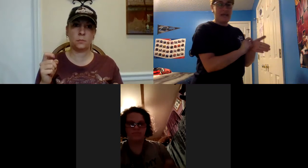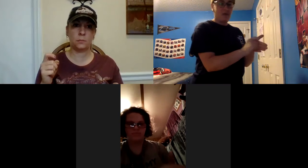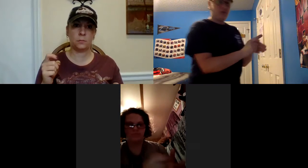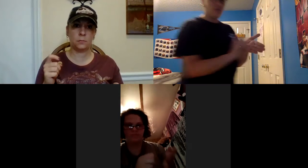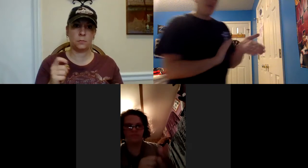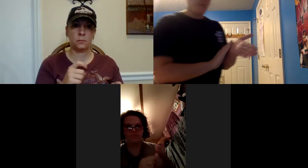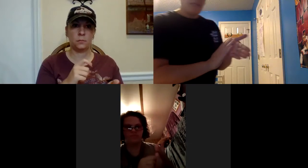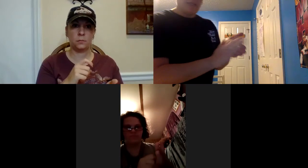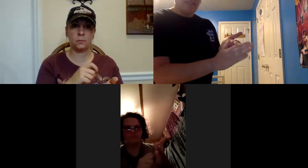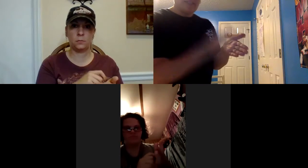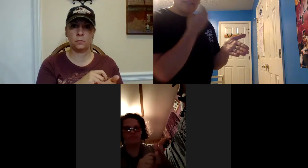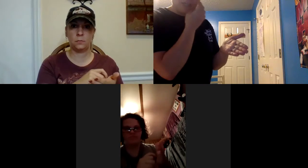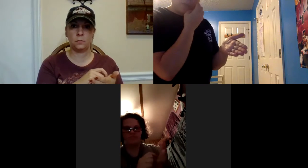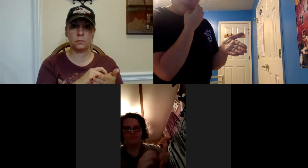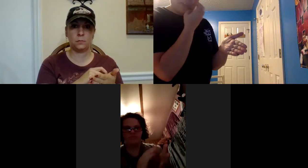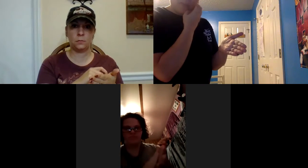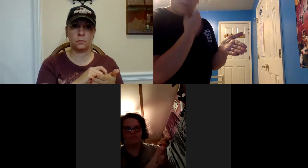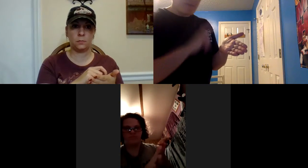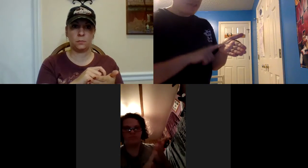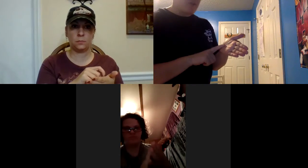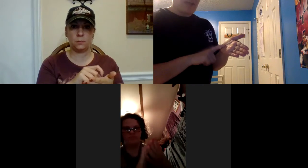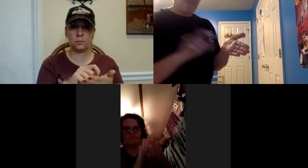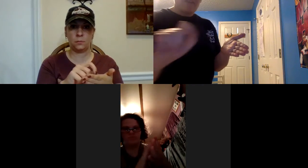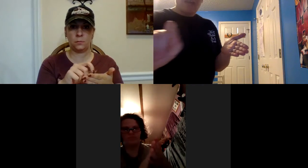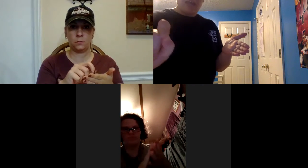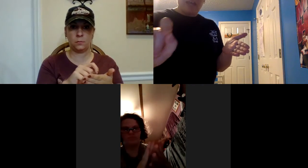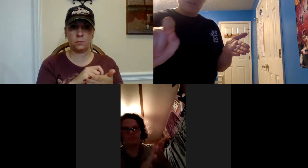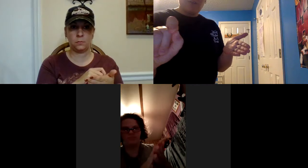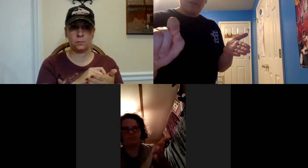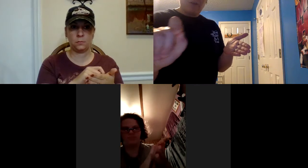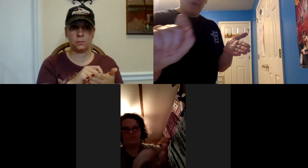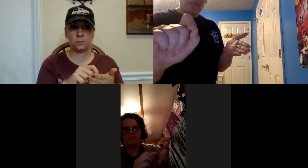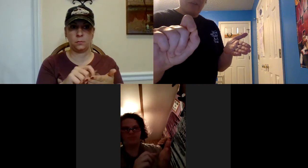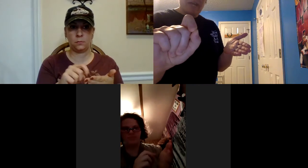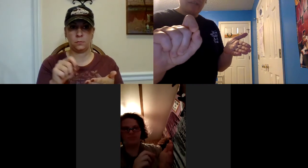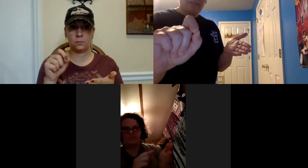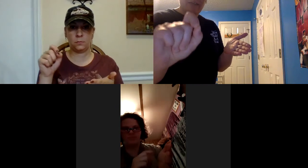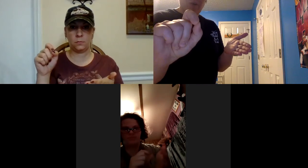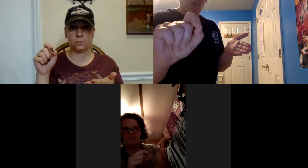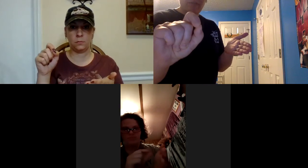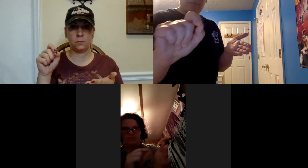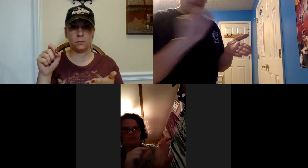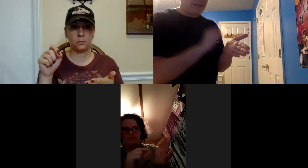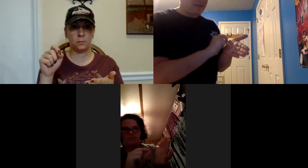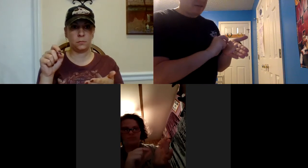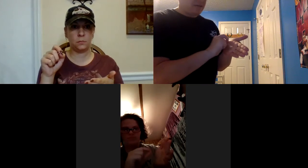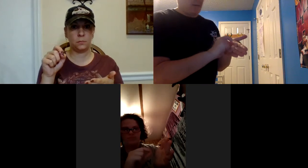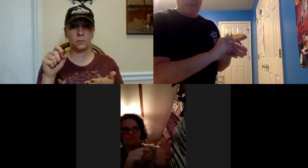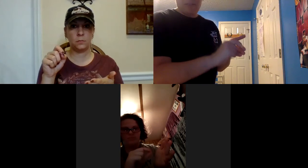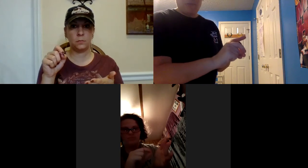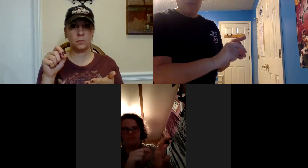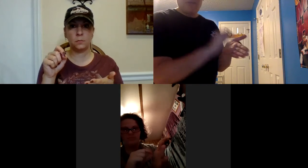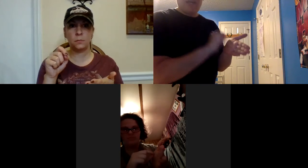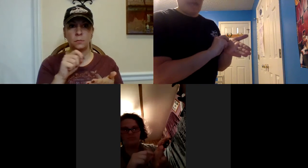something down. So this is like your piece of paper that you have, and you're holding your hand like you're holding a pen or